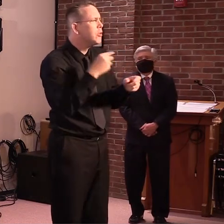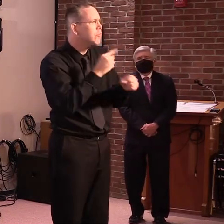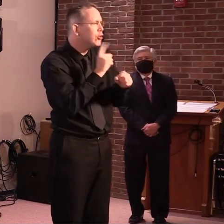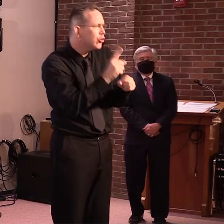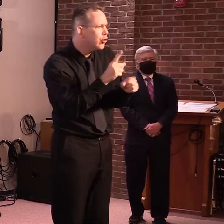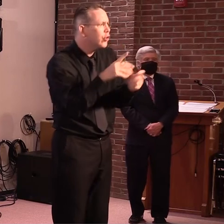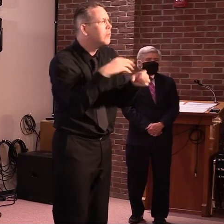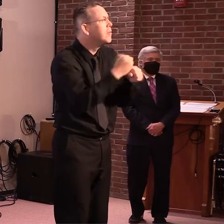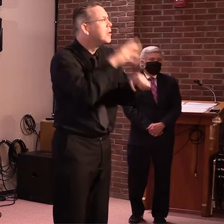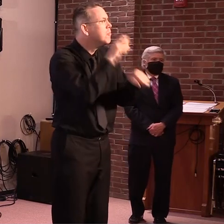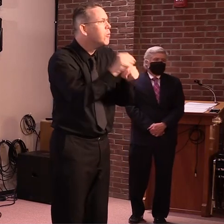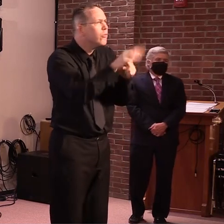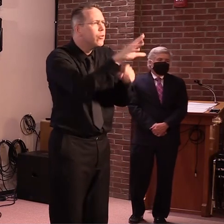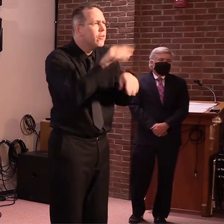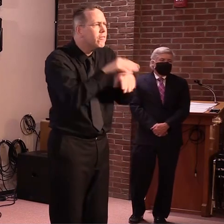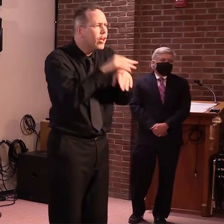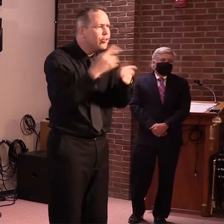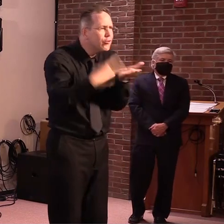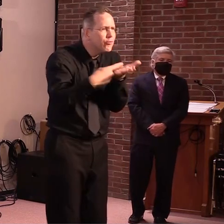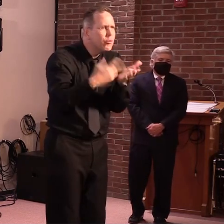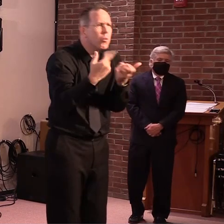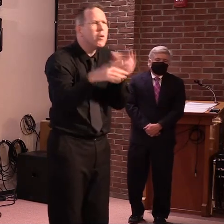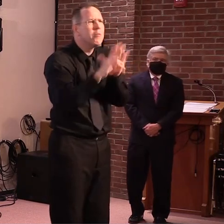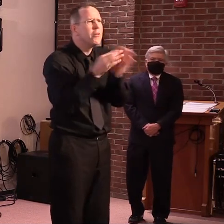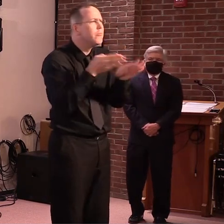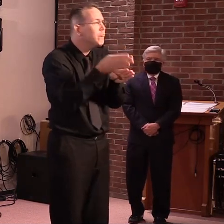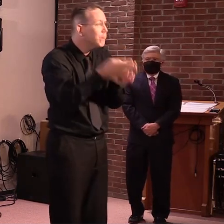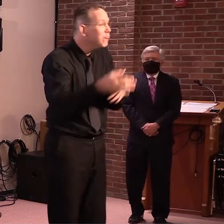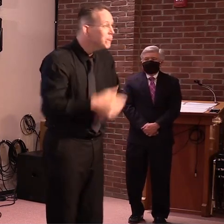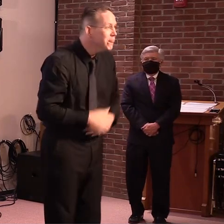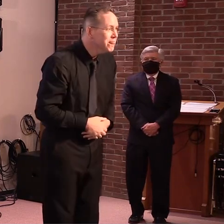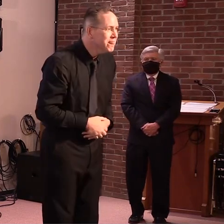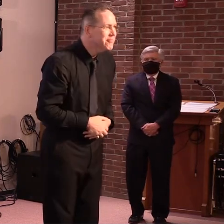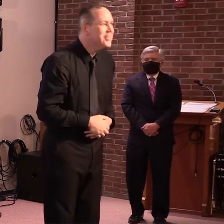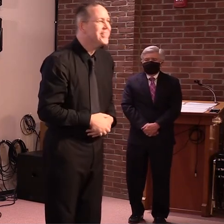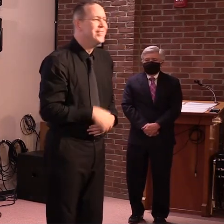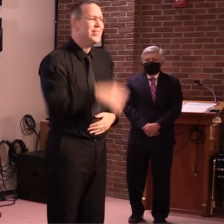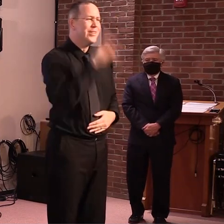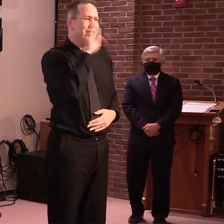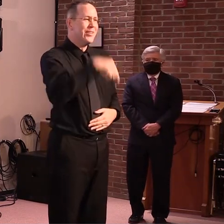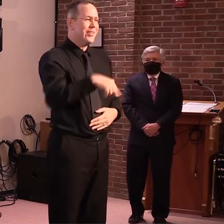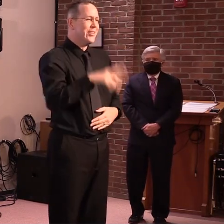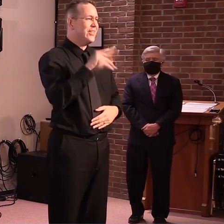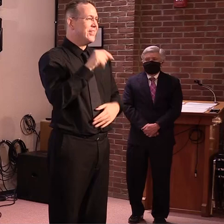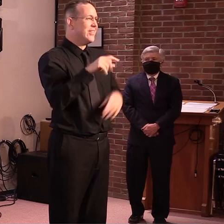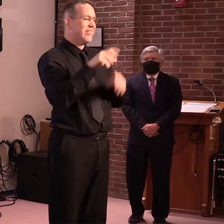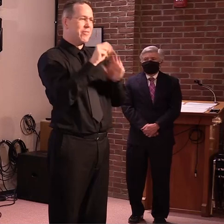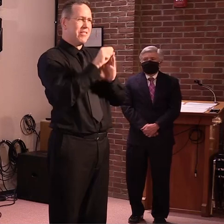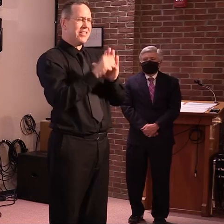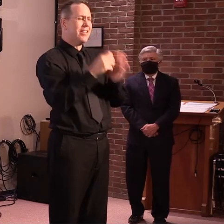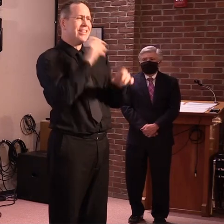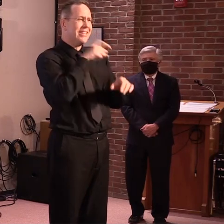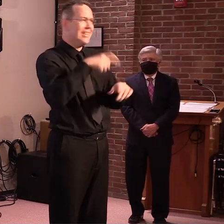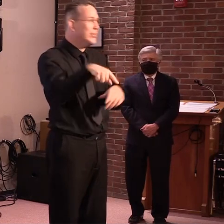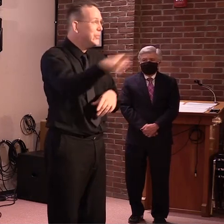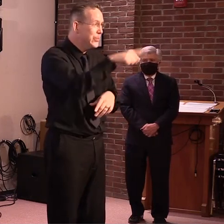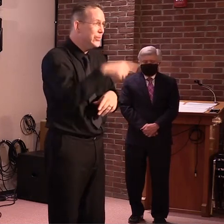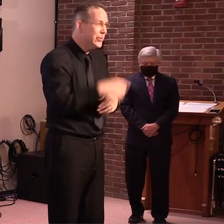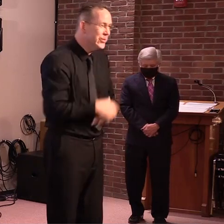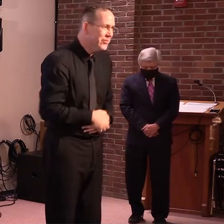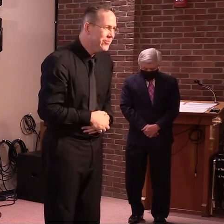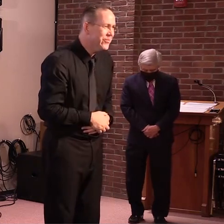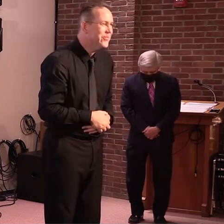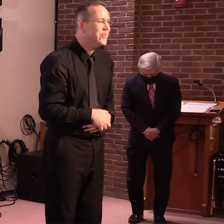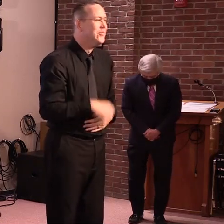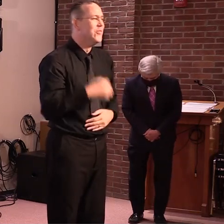options and consider your goals. As a state, let's remember that we need this too. We've been lagging behind our neighbors when it comes to college continuation